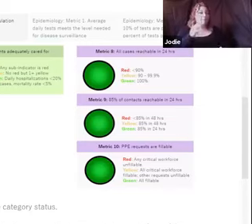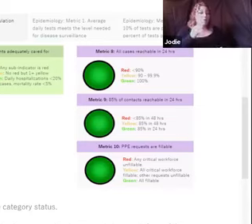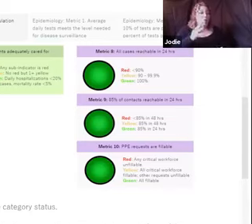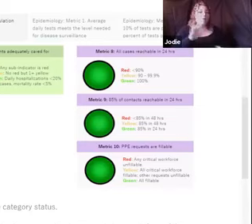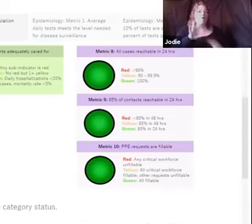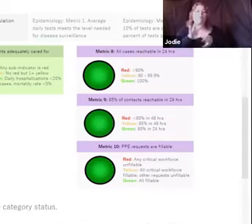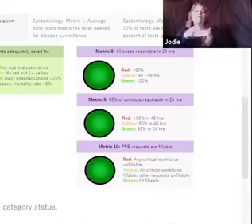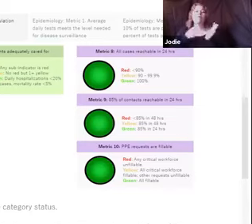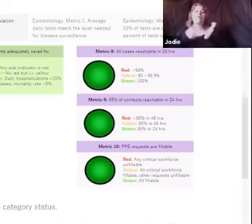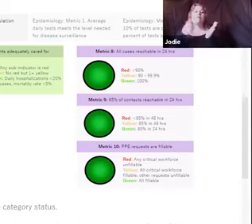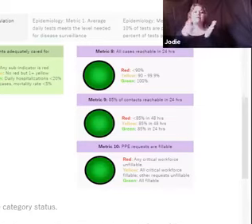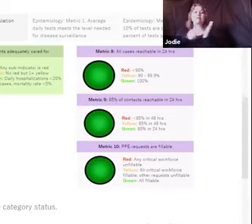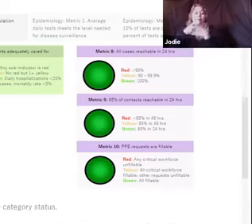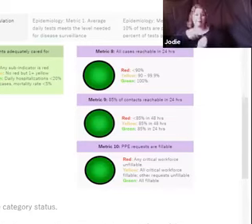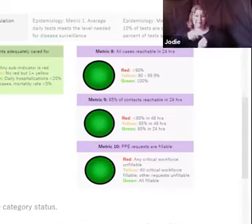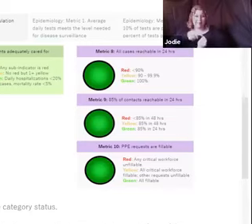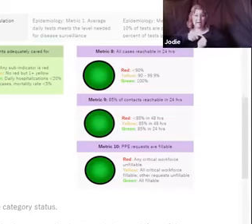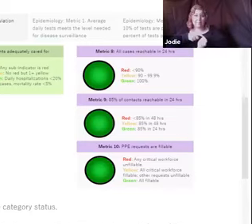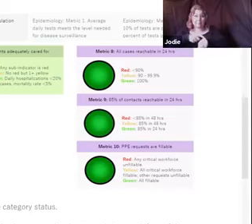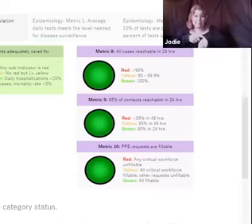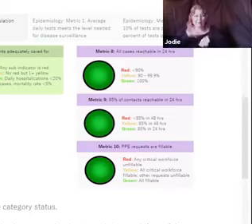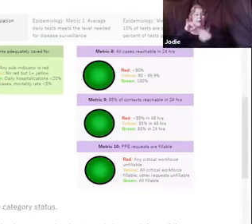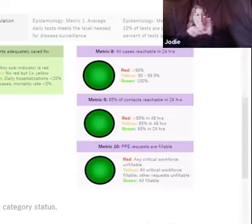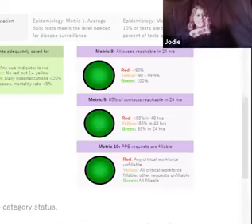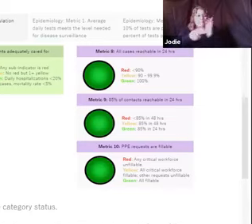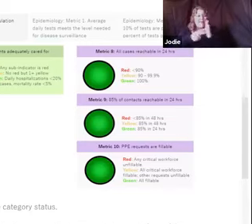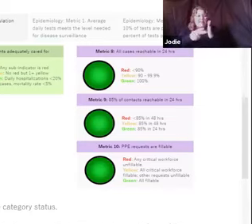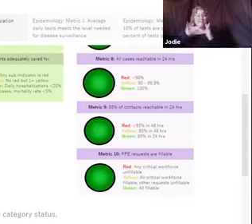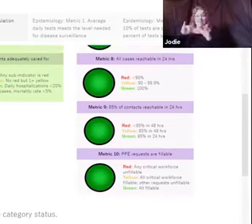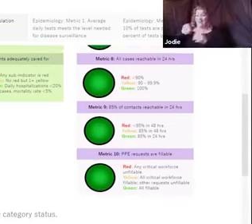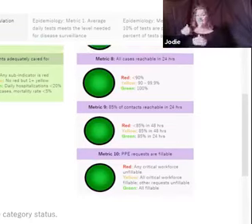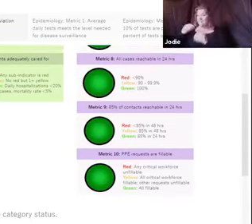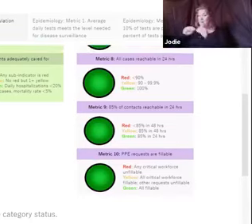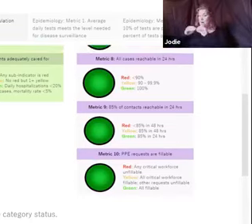That's how long it takes for the number of cases to double.